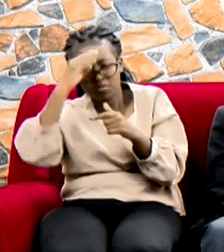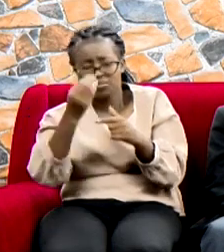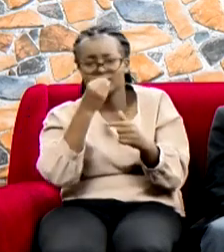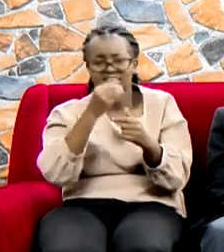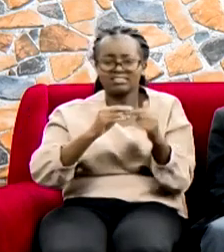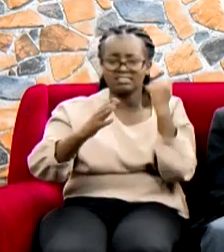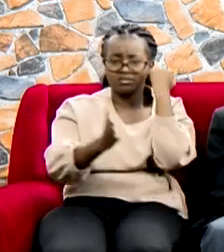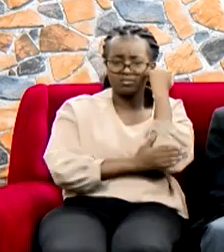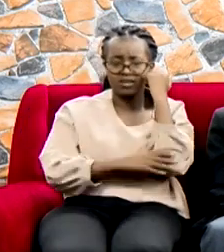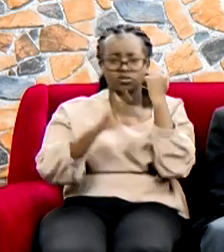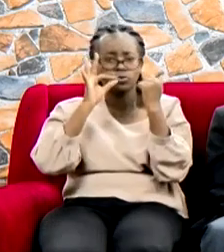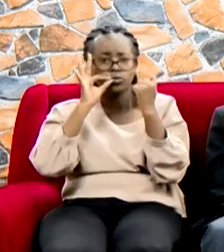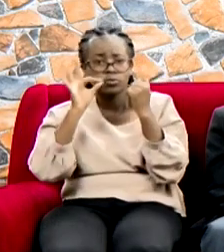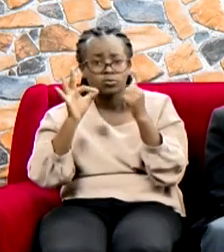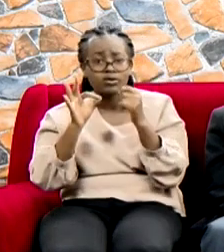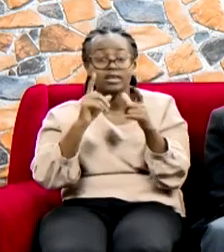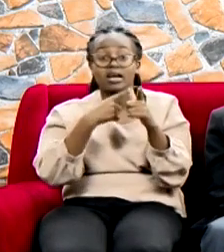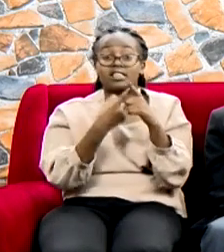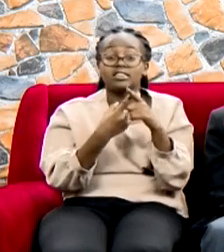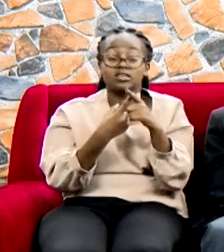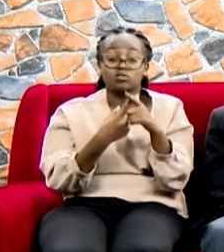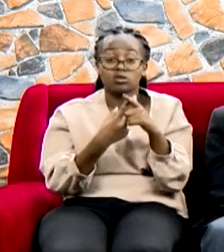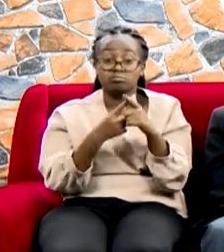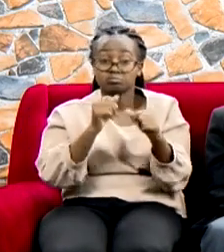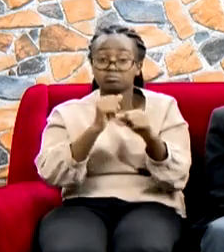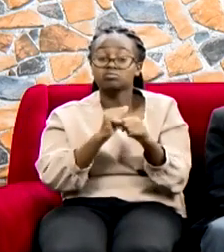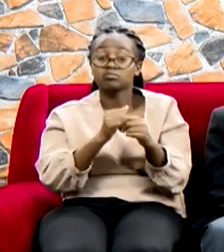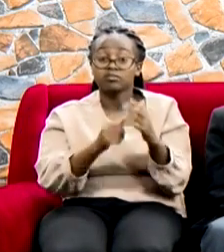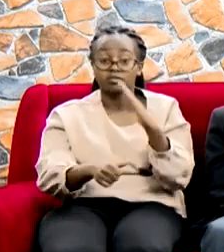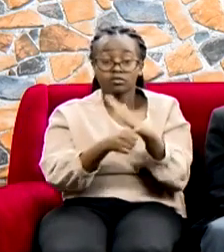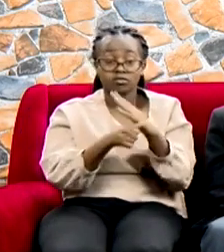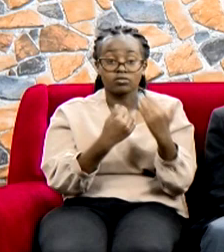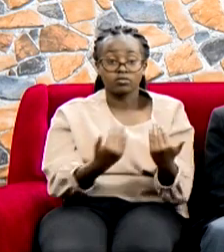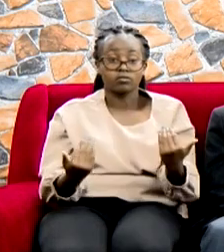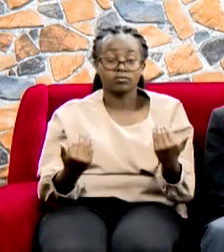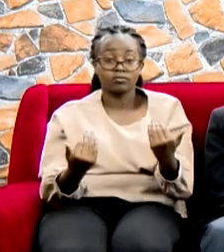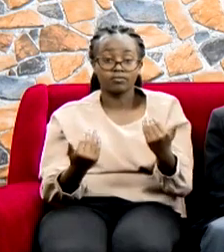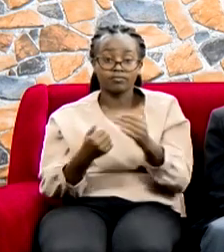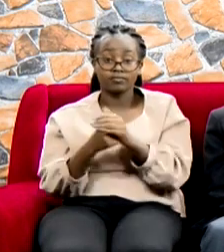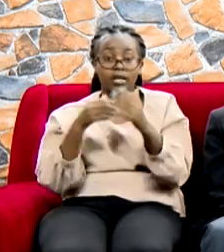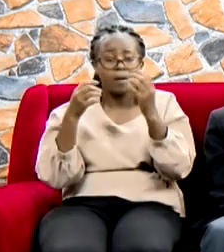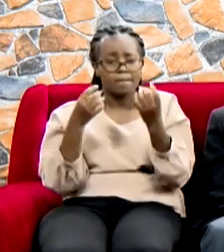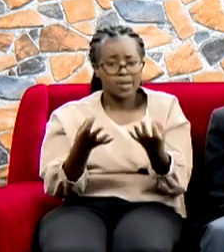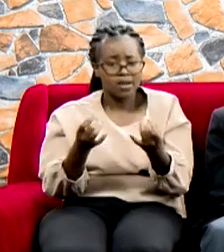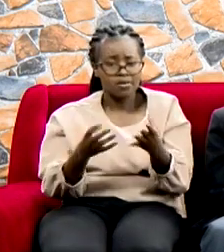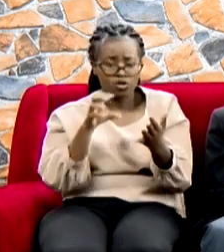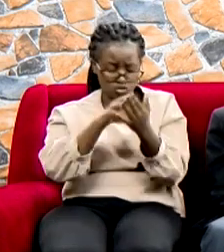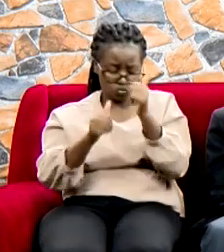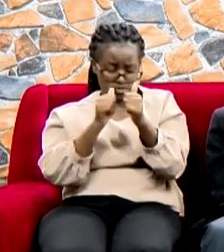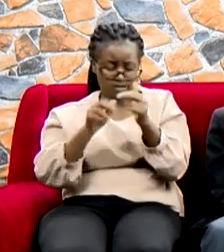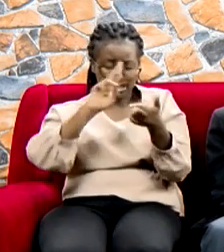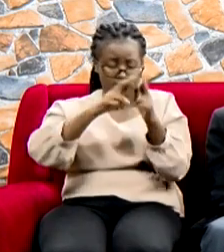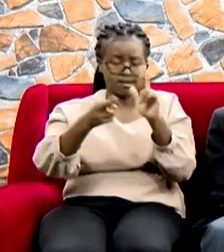you're partying, you're smoking, then you're risking the life of that child. Wow. Yeah. There's so many conditions that are